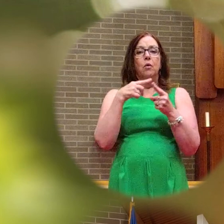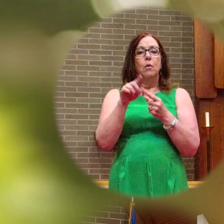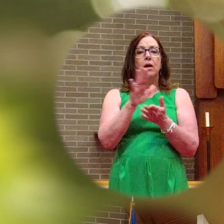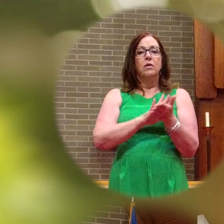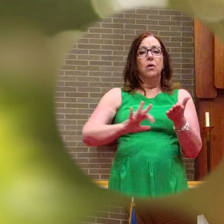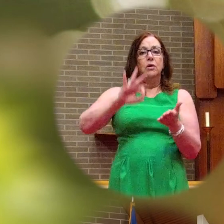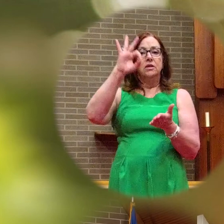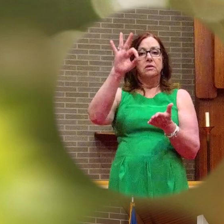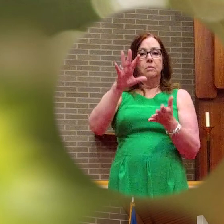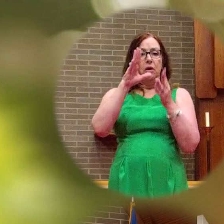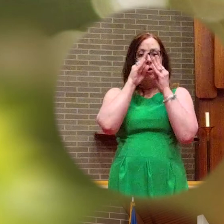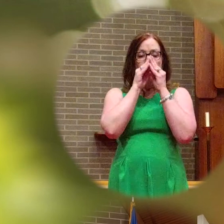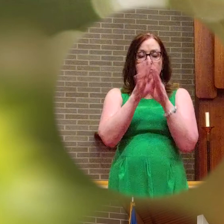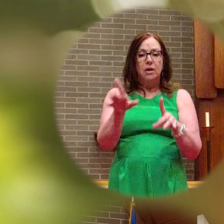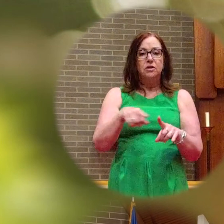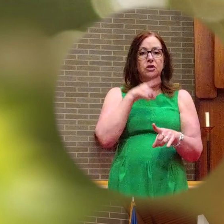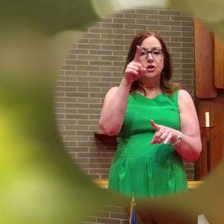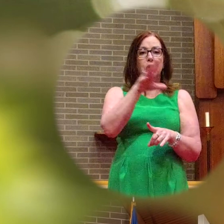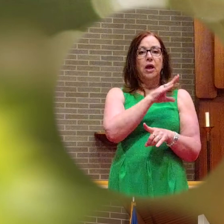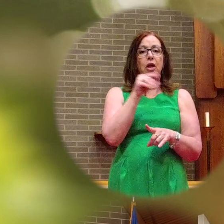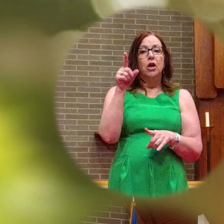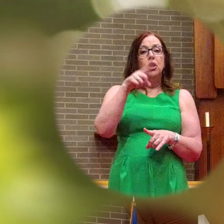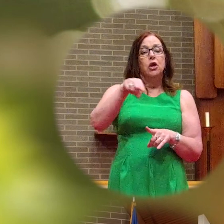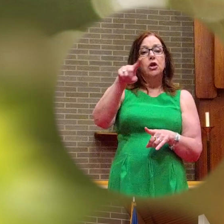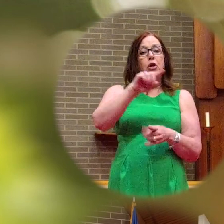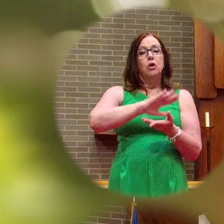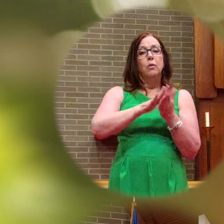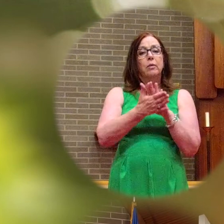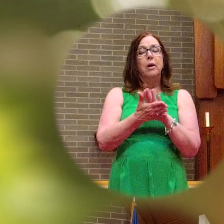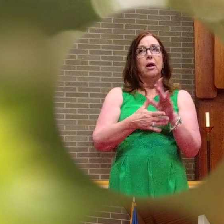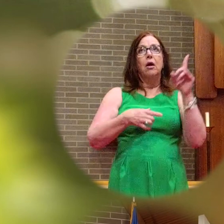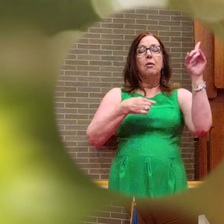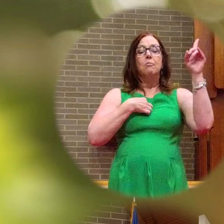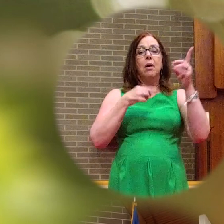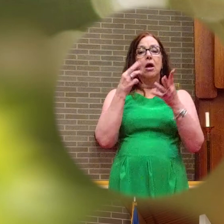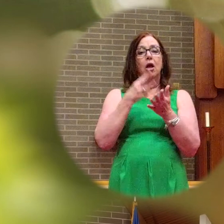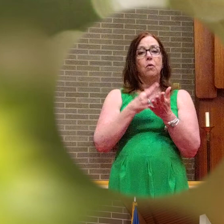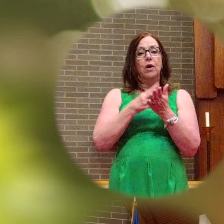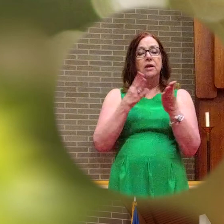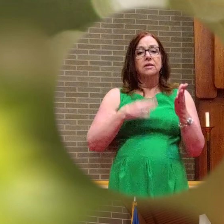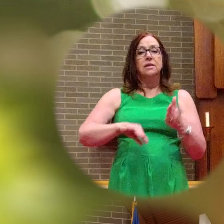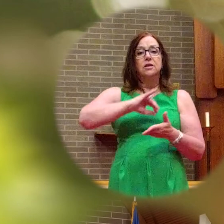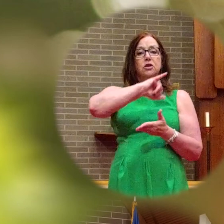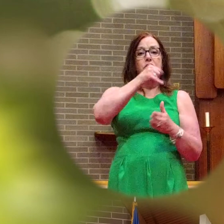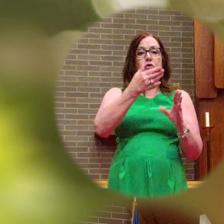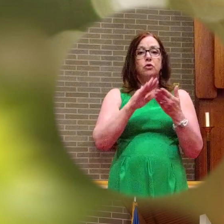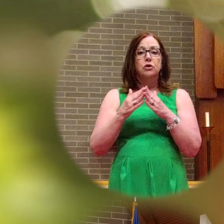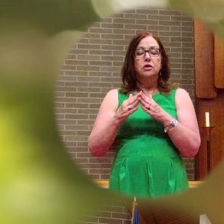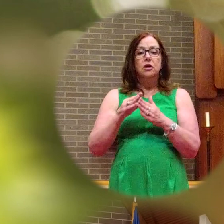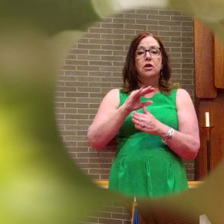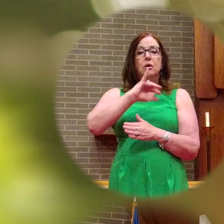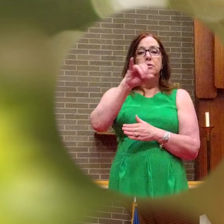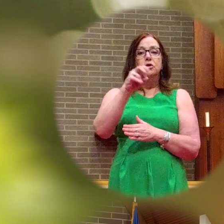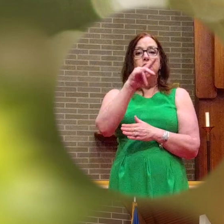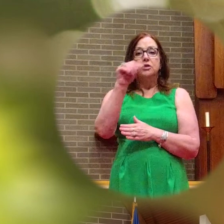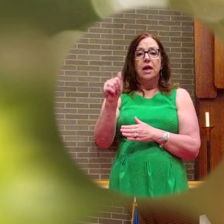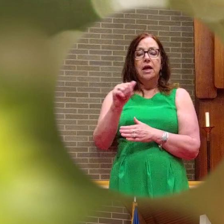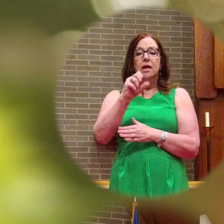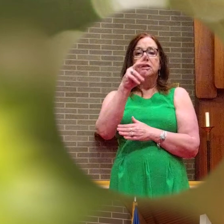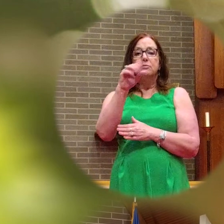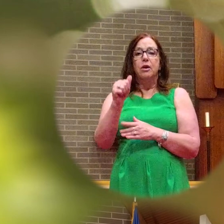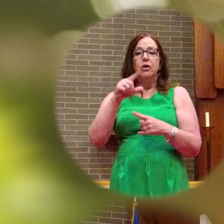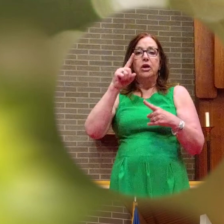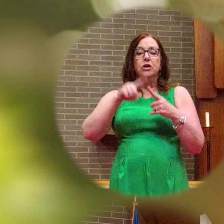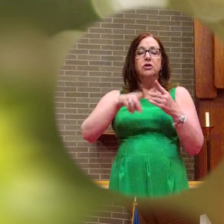you. And you will be my witnesses in Jerusalem and in all Judea and Samaria and to the end of